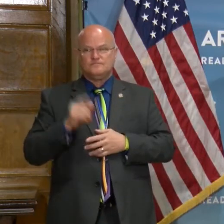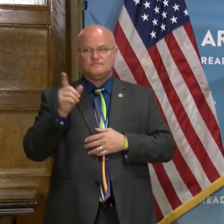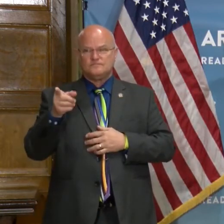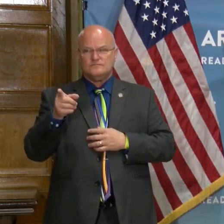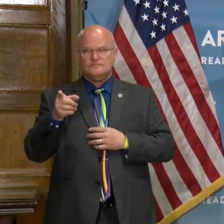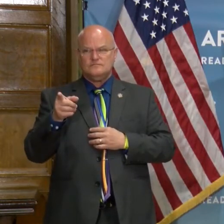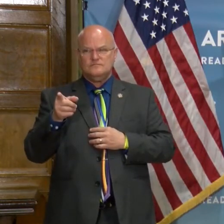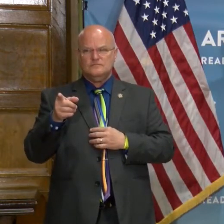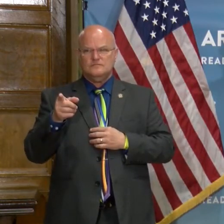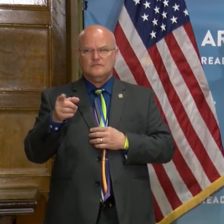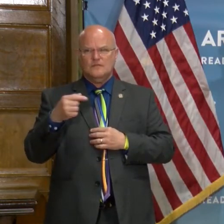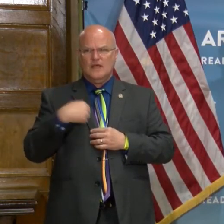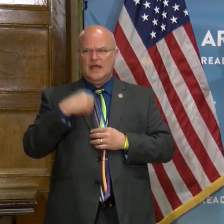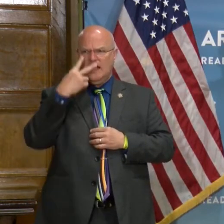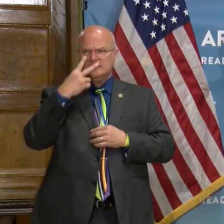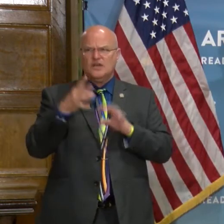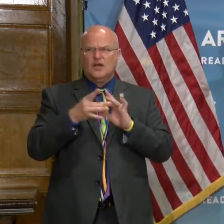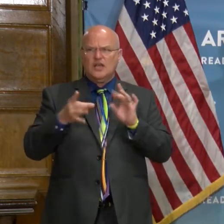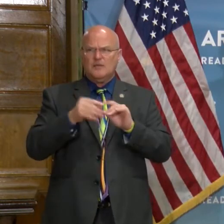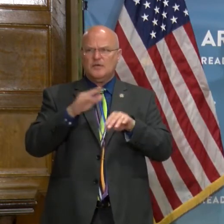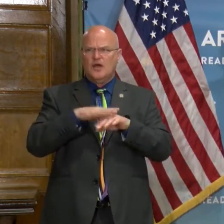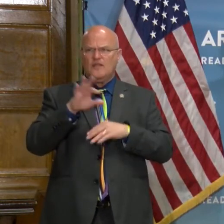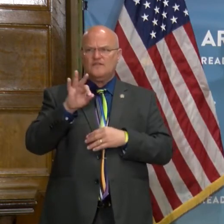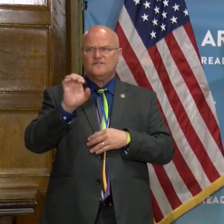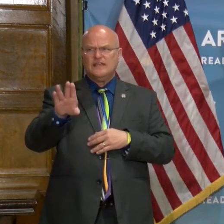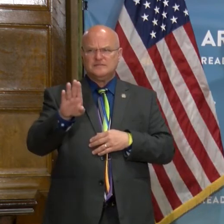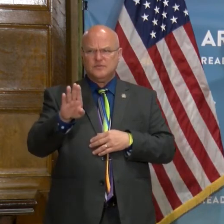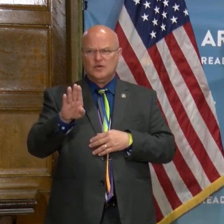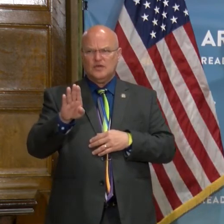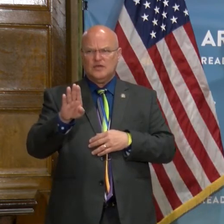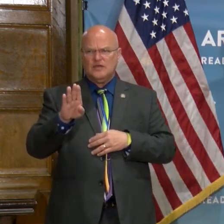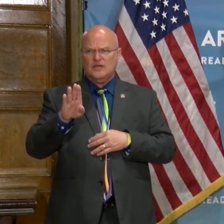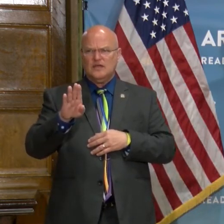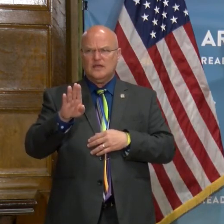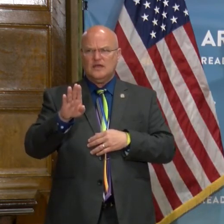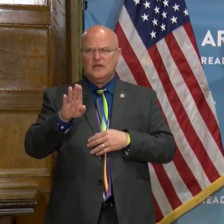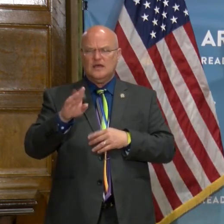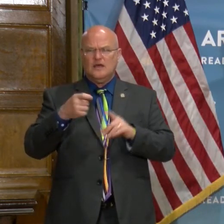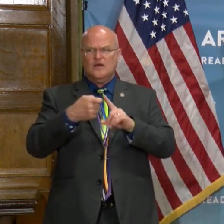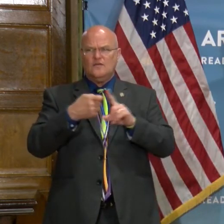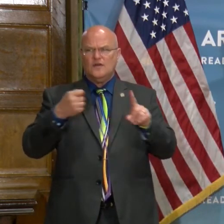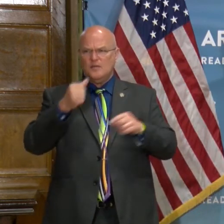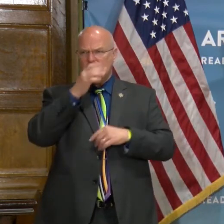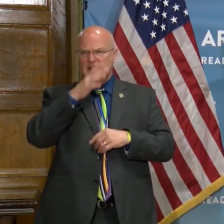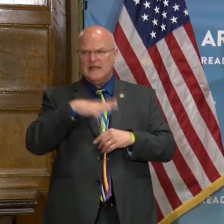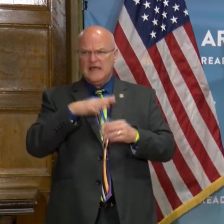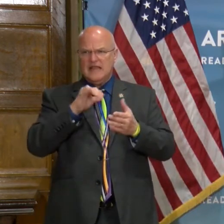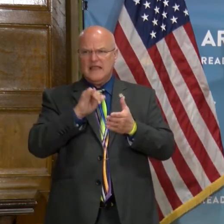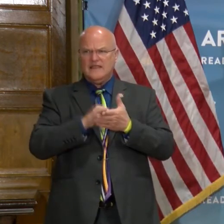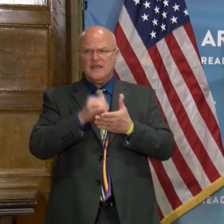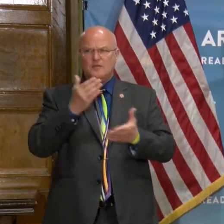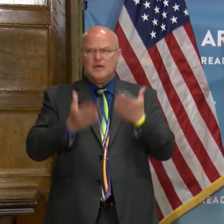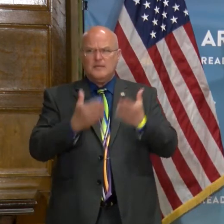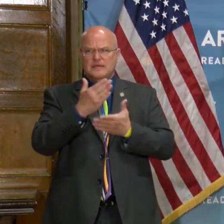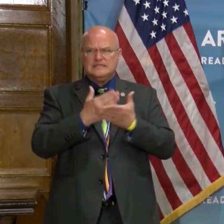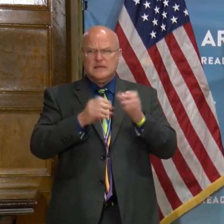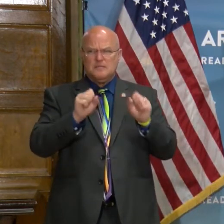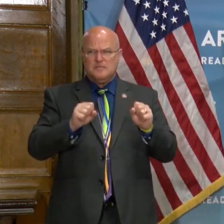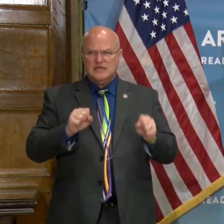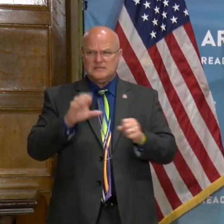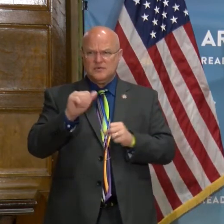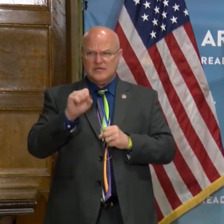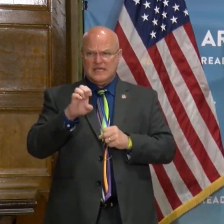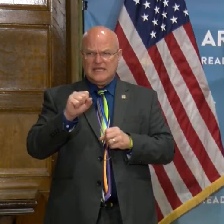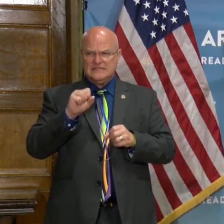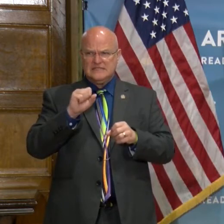Yes? Governor, I saw a comment on your Facebook page from a lady that there might be some possible